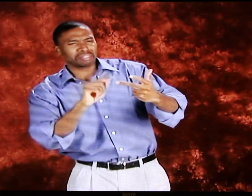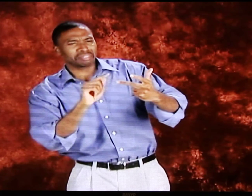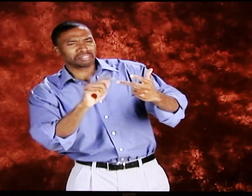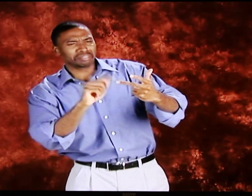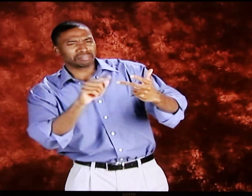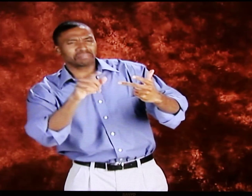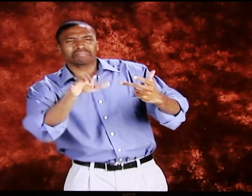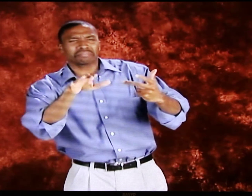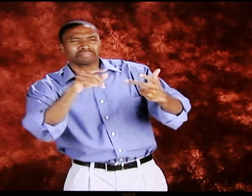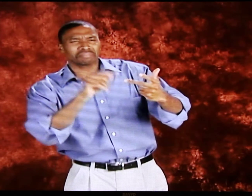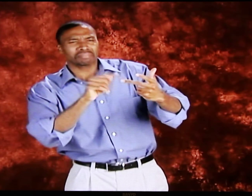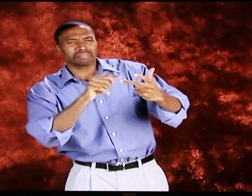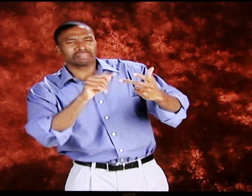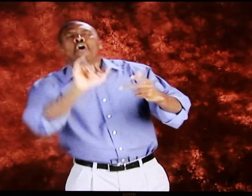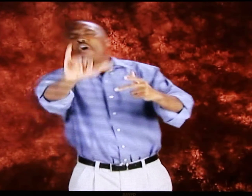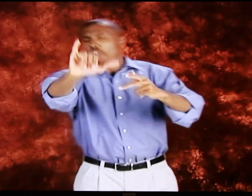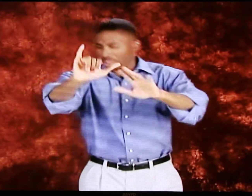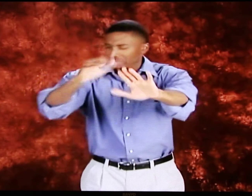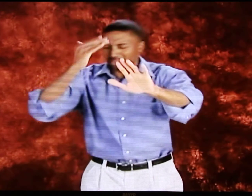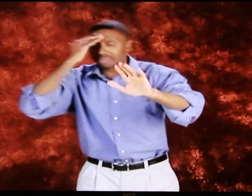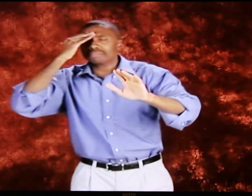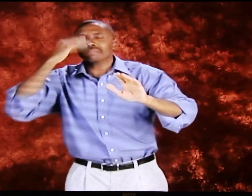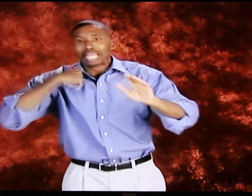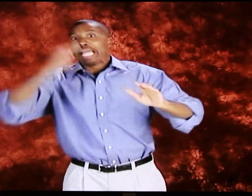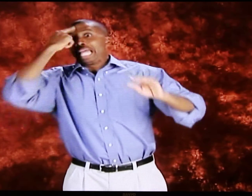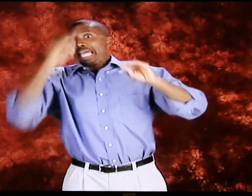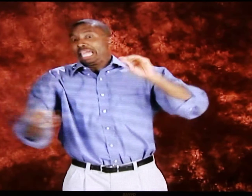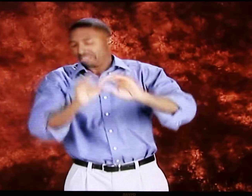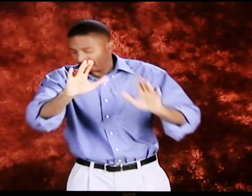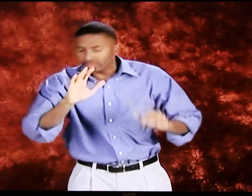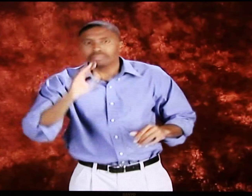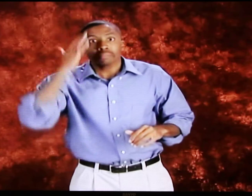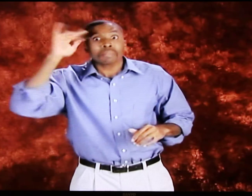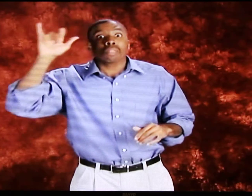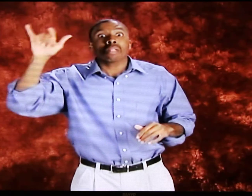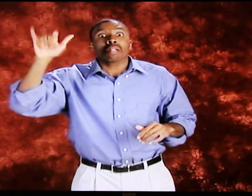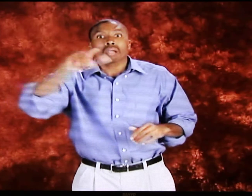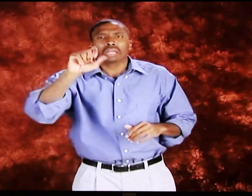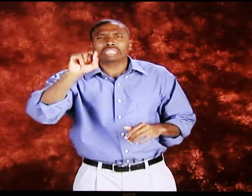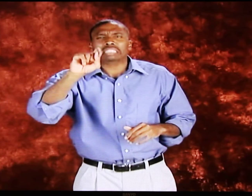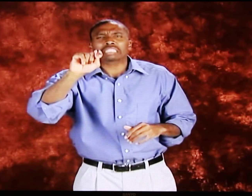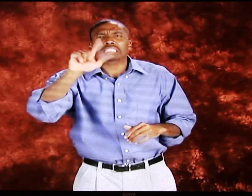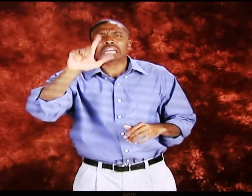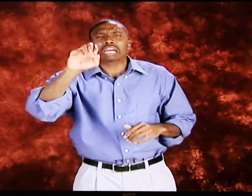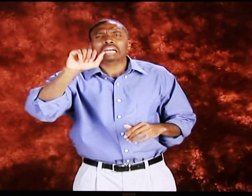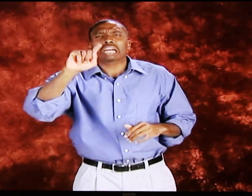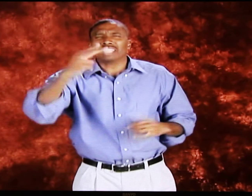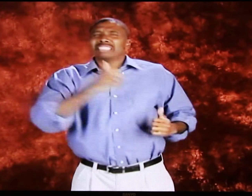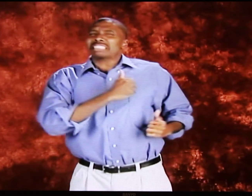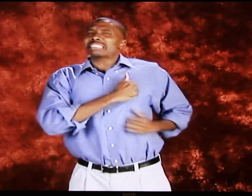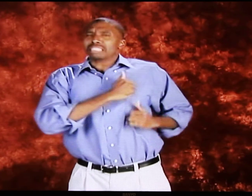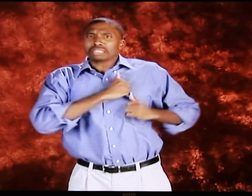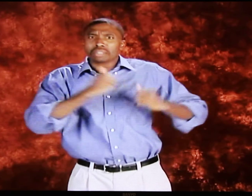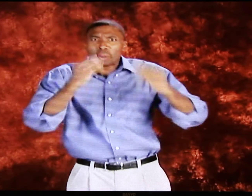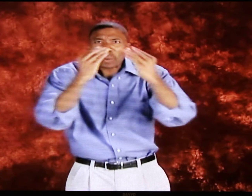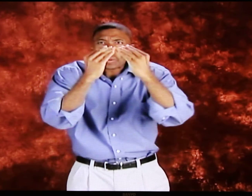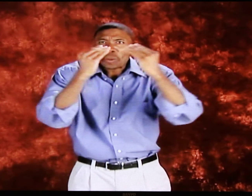There's another example I had. Oh, that's right. Okay, I remember it now. So there's one I wanted to add. You know the stealth